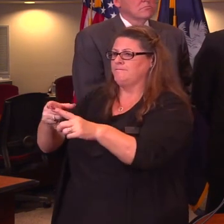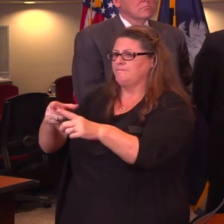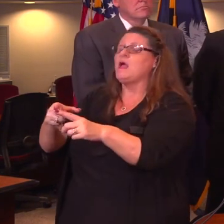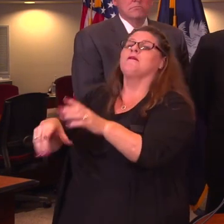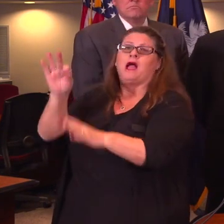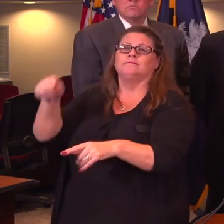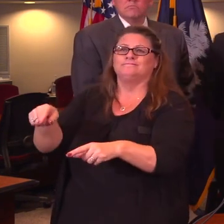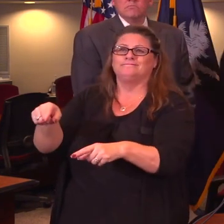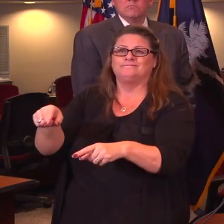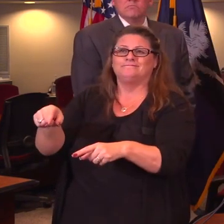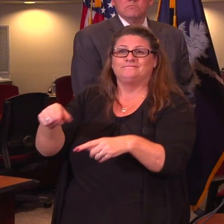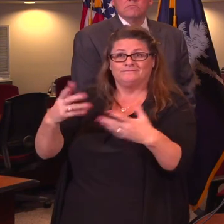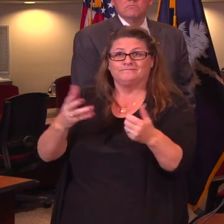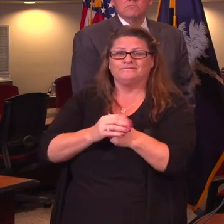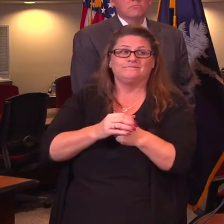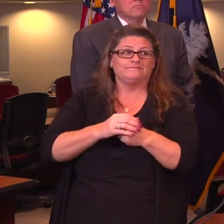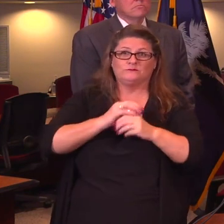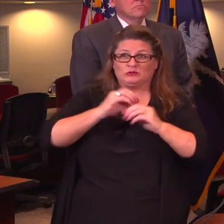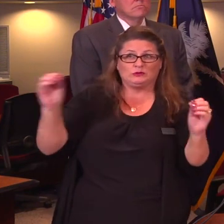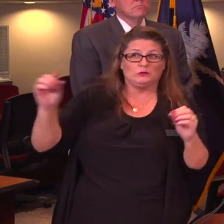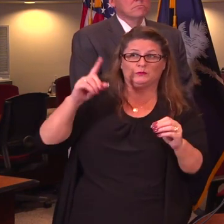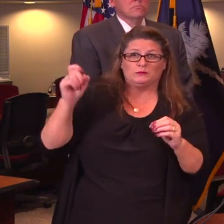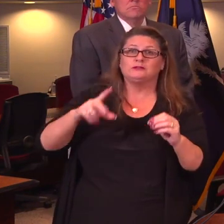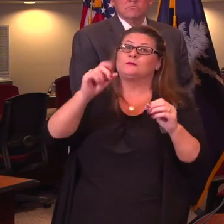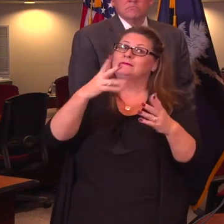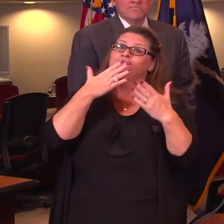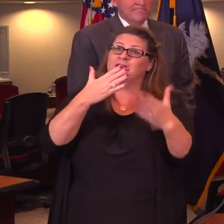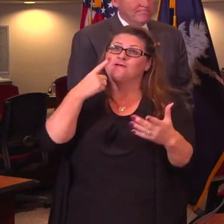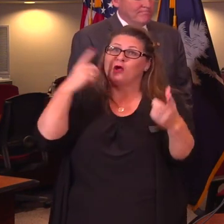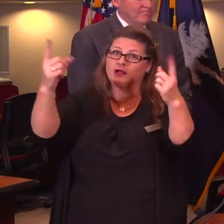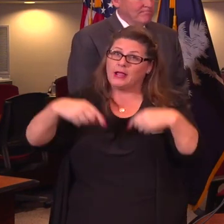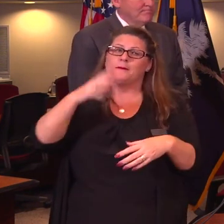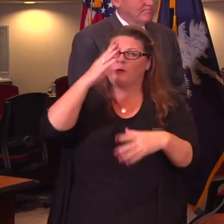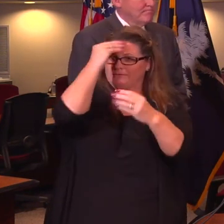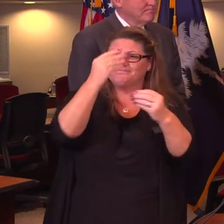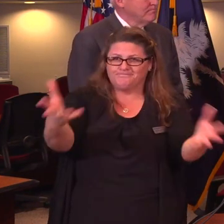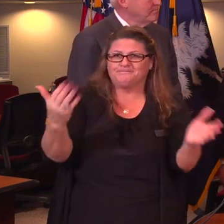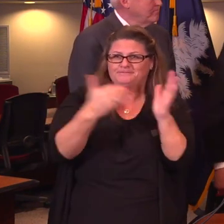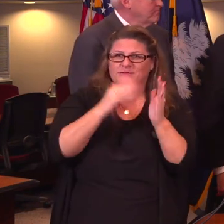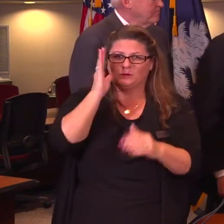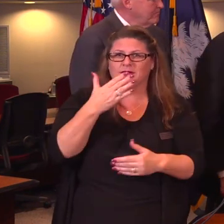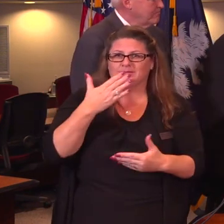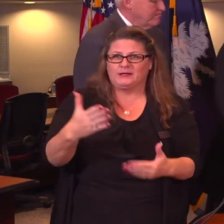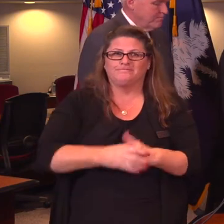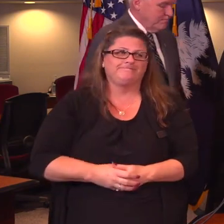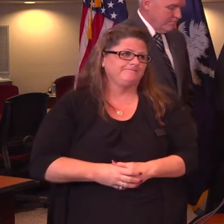Any more questions? Well, we thank you very much for coming, and we will keep you up to date. Thank you.